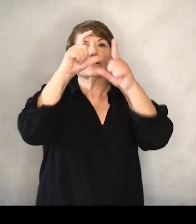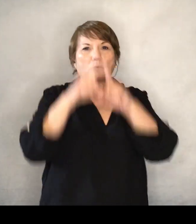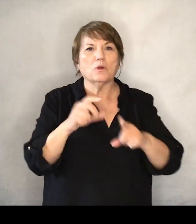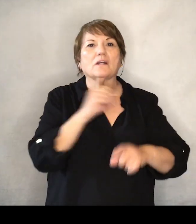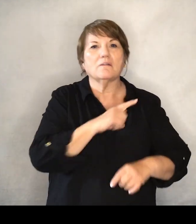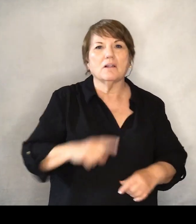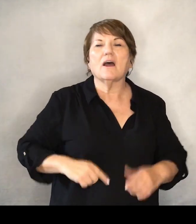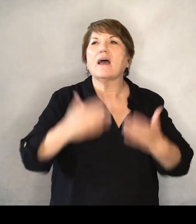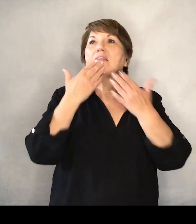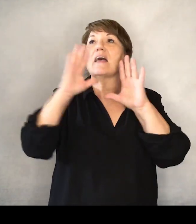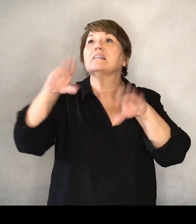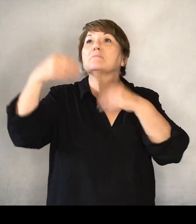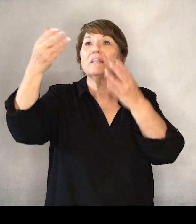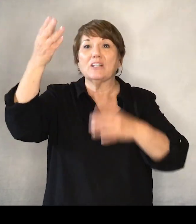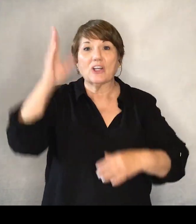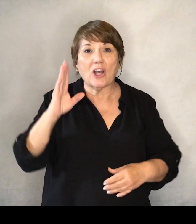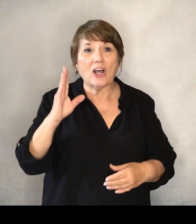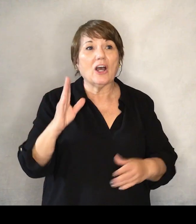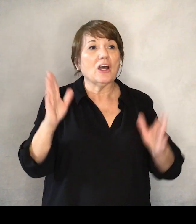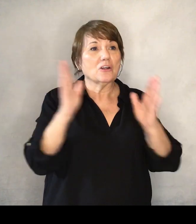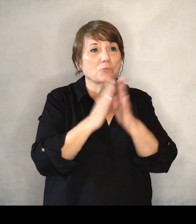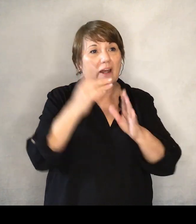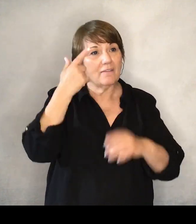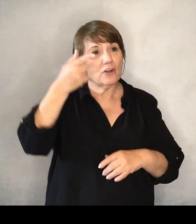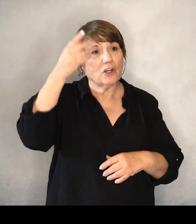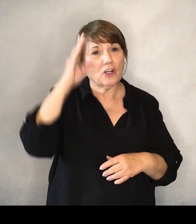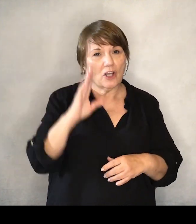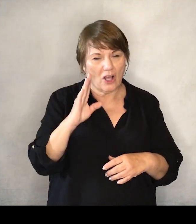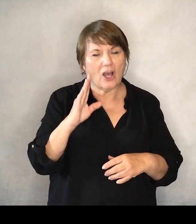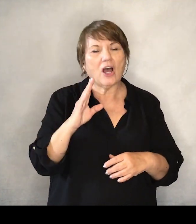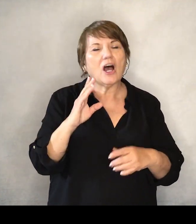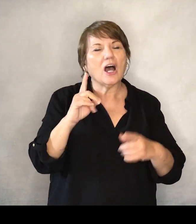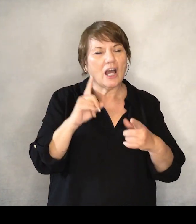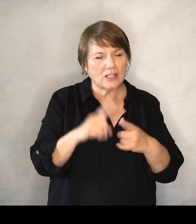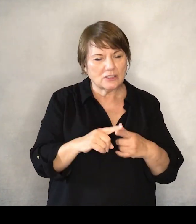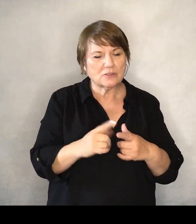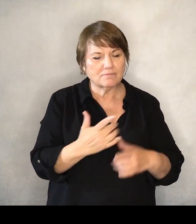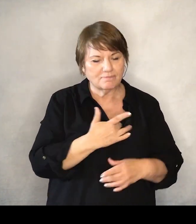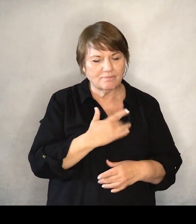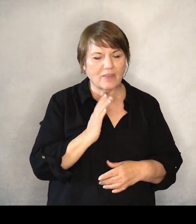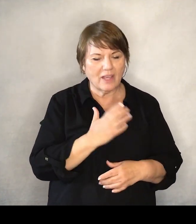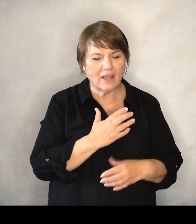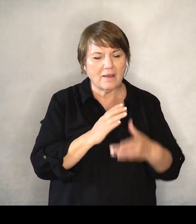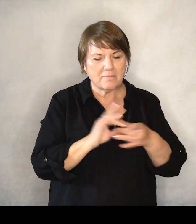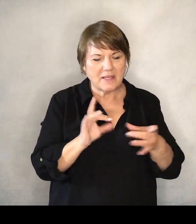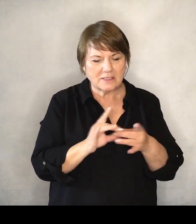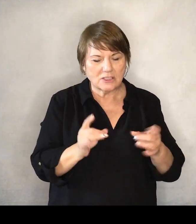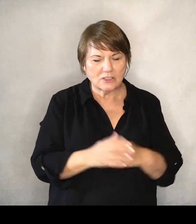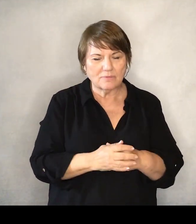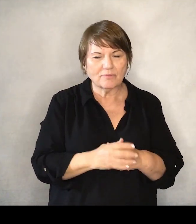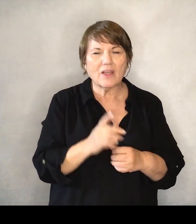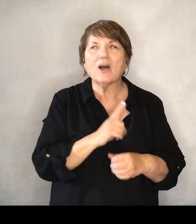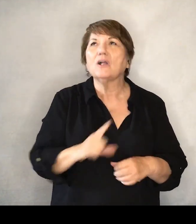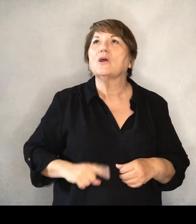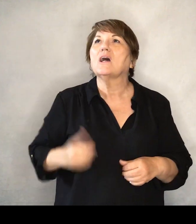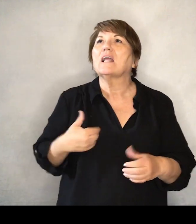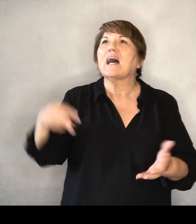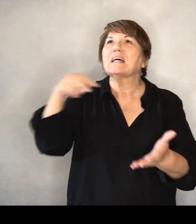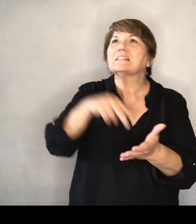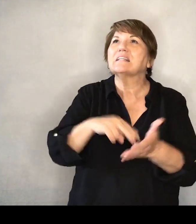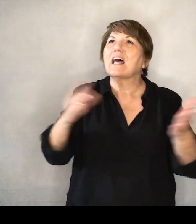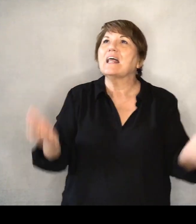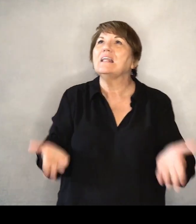Lord. Thanks be to God. Let's pray for God to illuminate our message today. Lord, once again, I stand here, lift